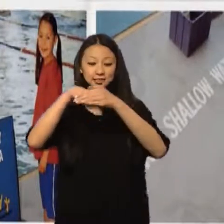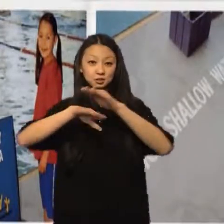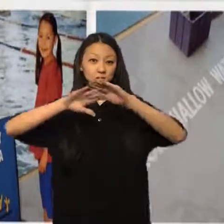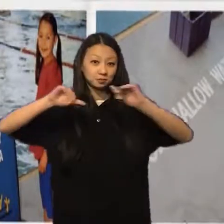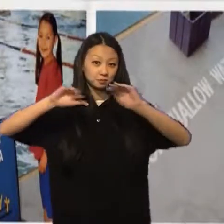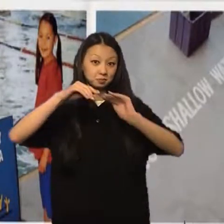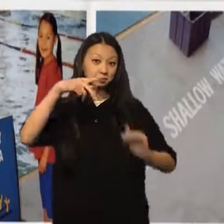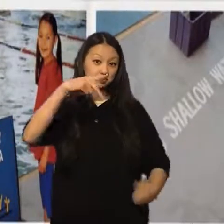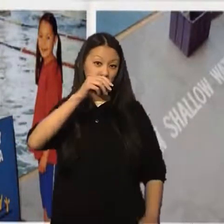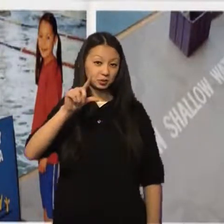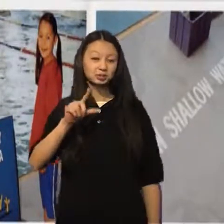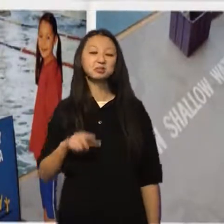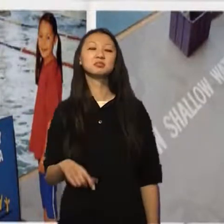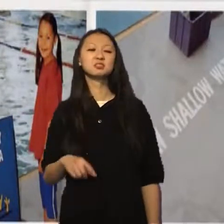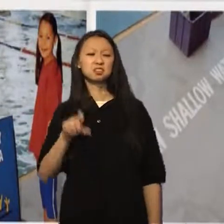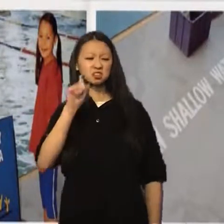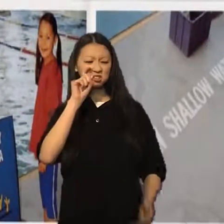Now the little girl goes to the swimming pool.